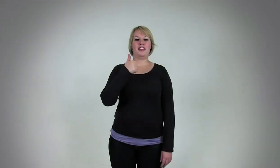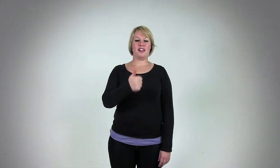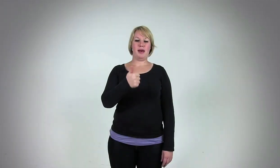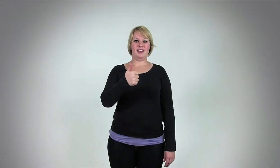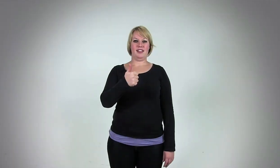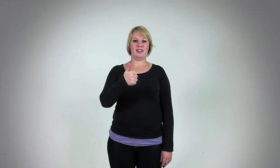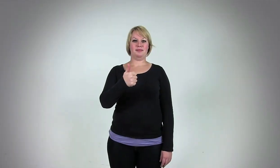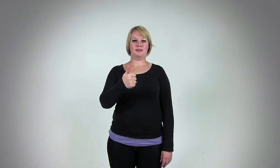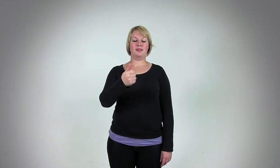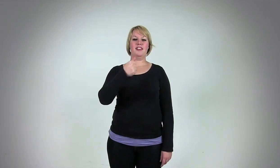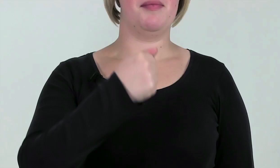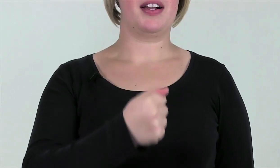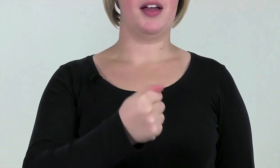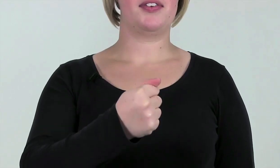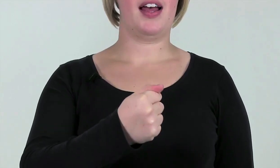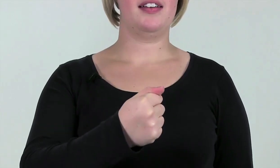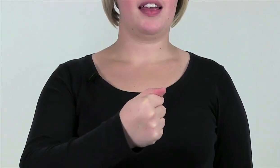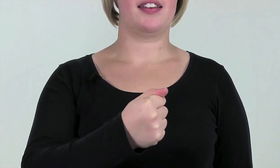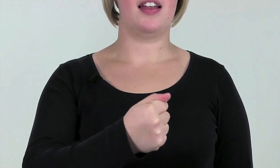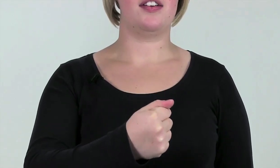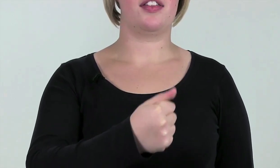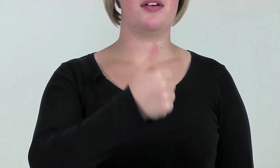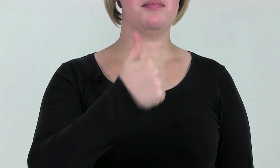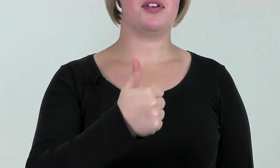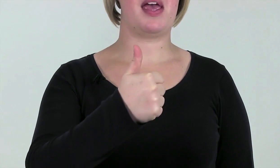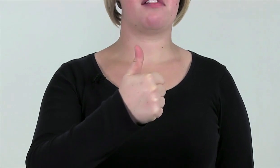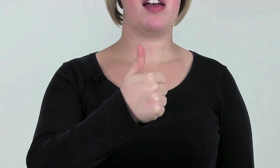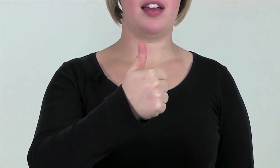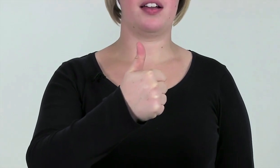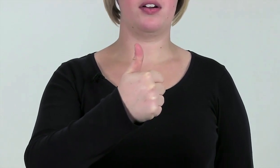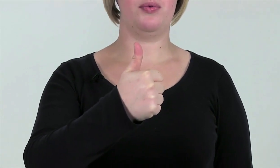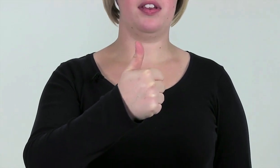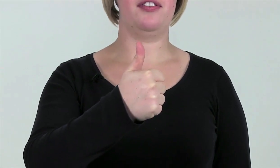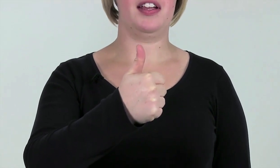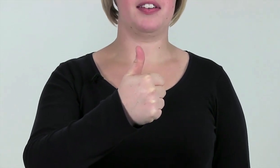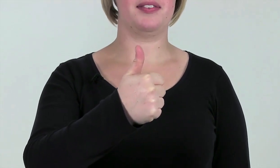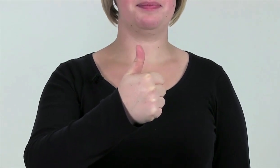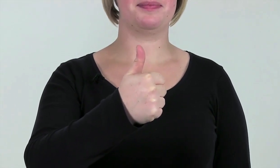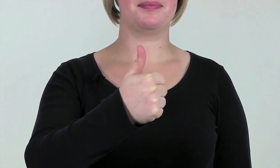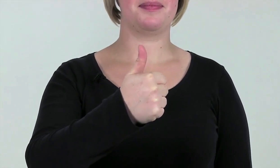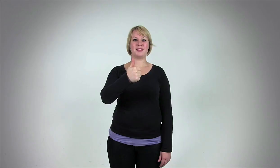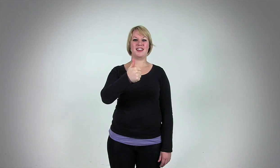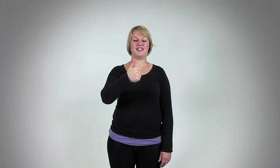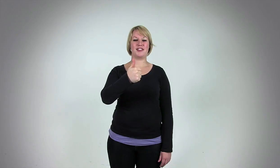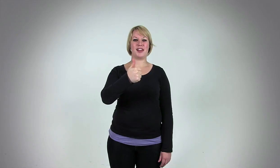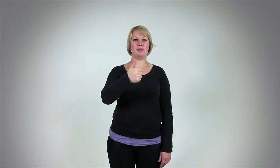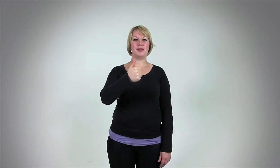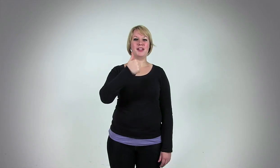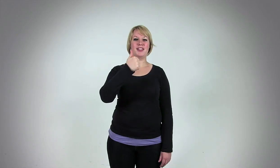Thumb hand. From a closed hand, extend your thumb to make a right angle with your fingers. For example,